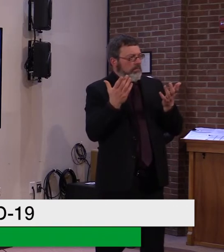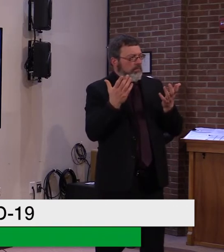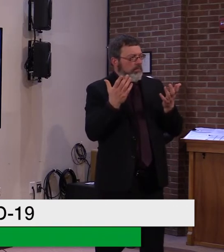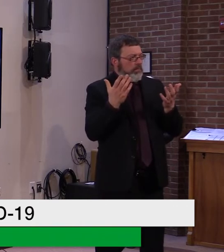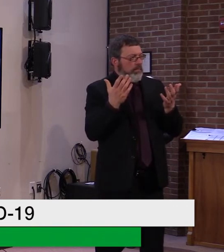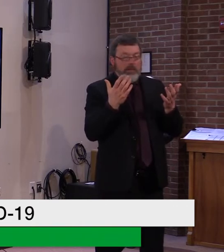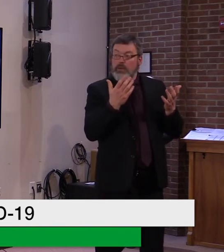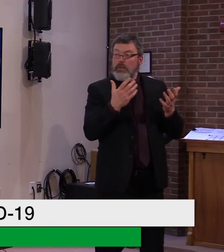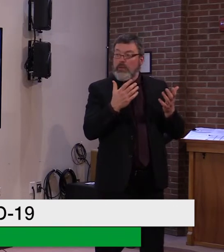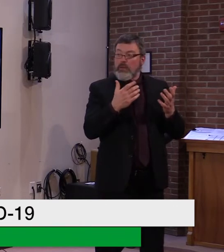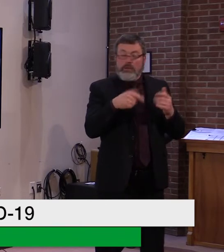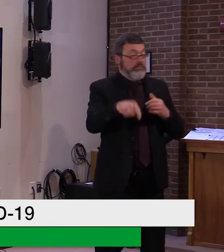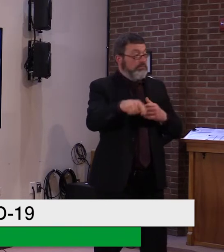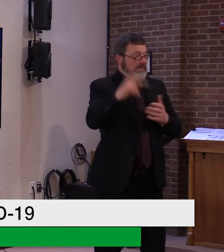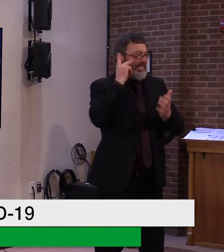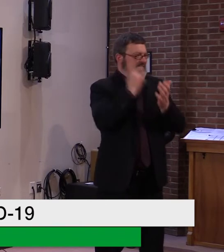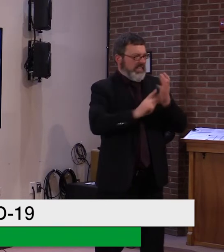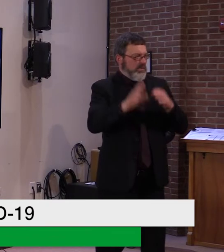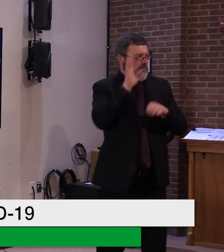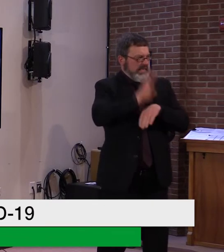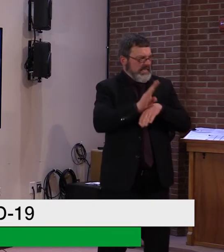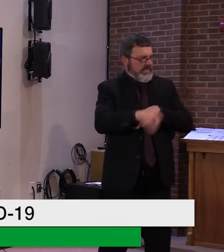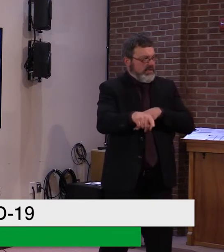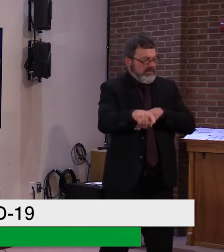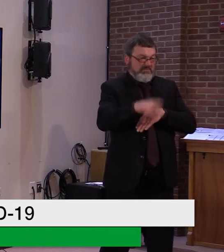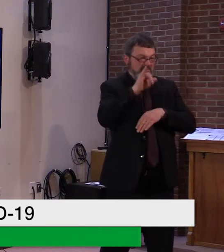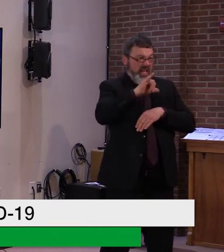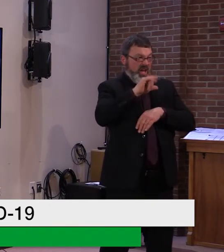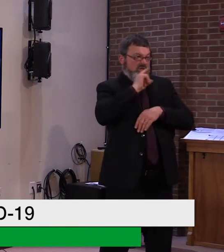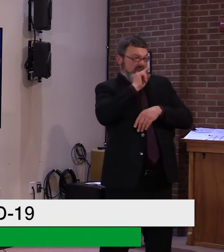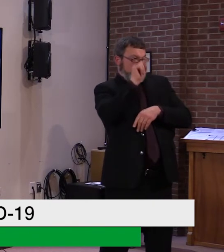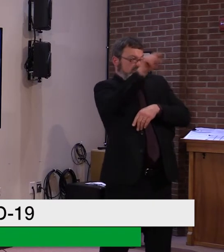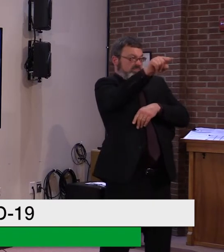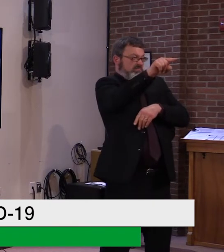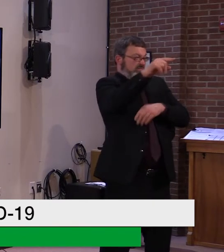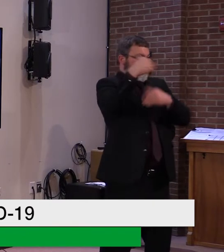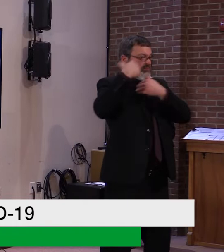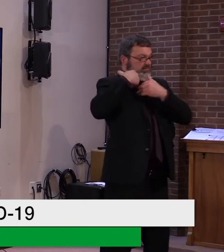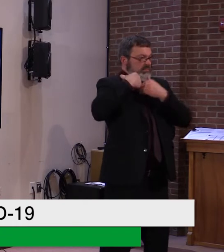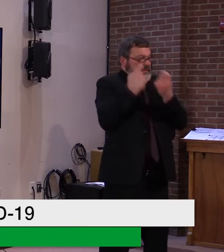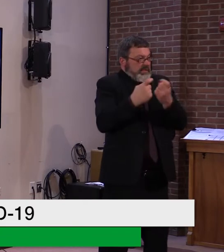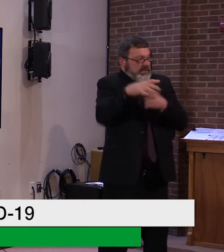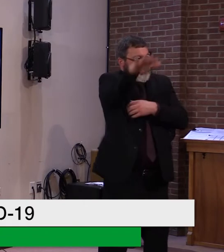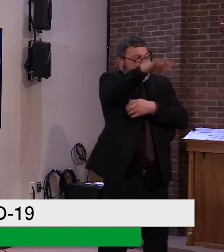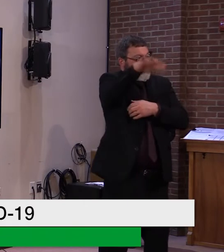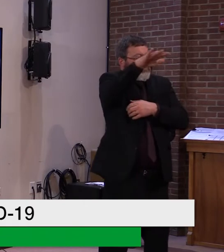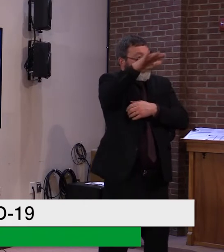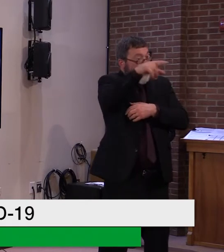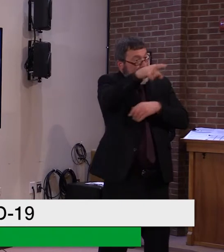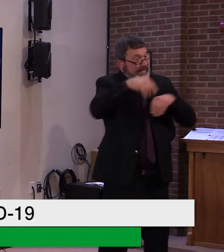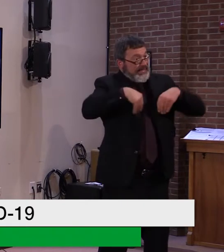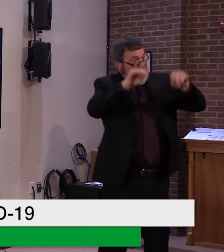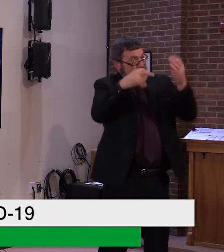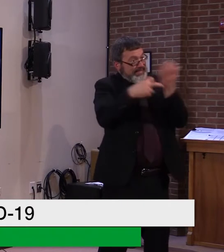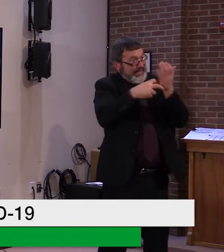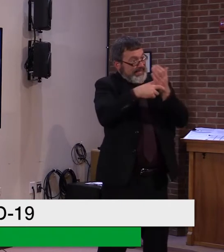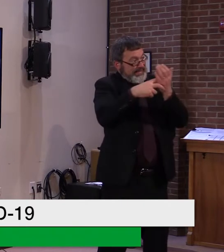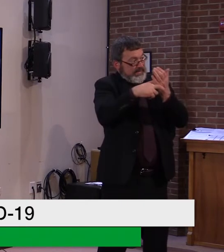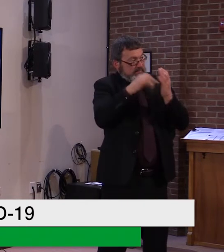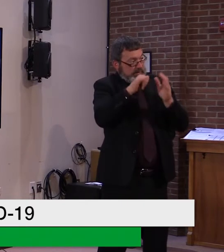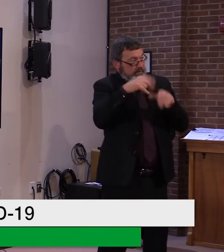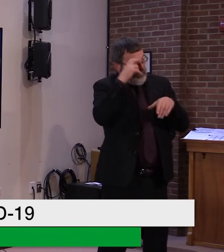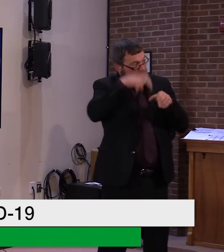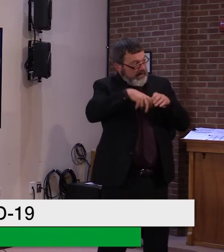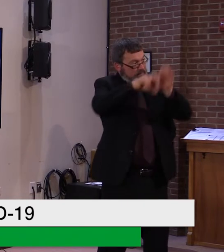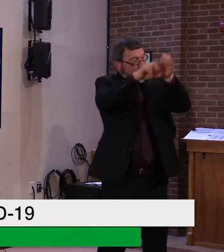appropriate path to do that so you might imagine that when they sell a c ticket um they would ask for that attestation